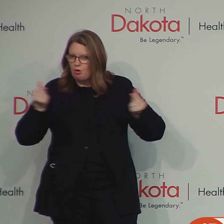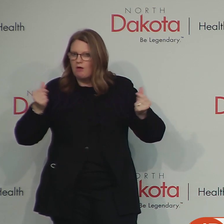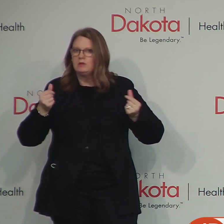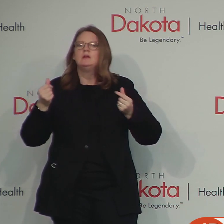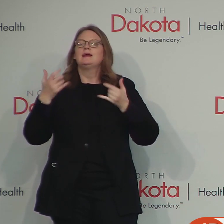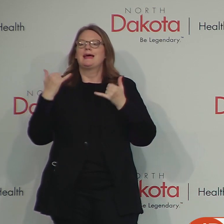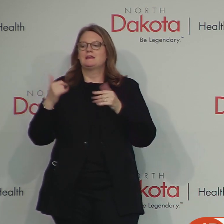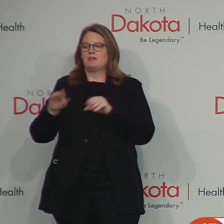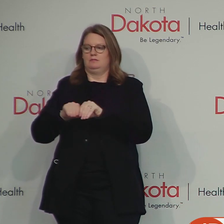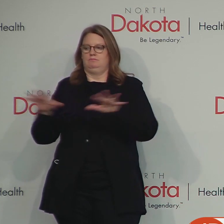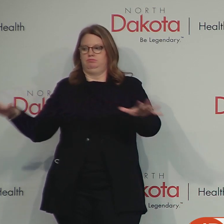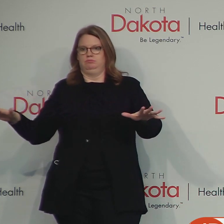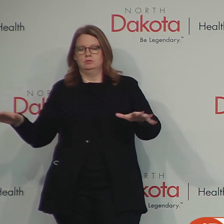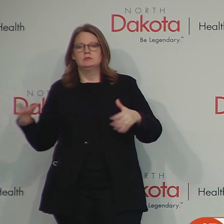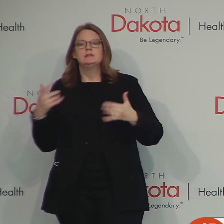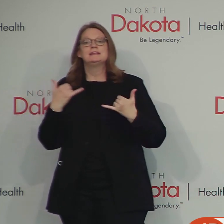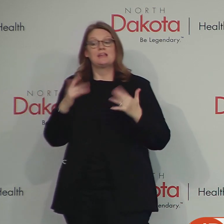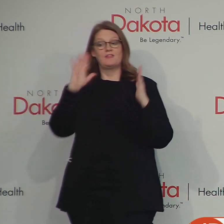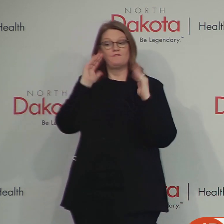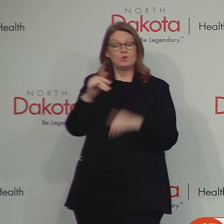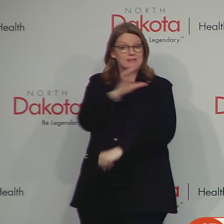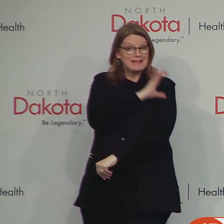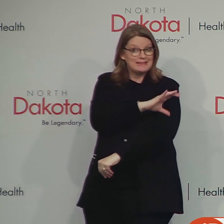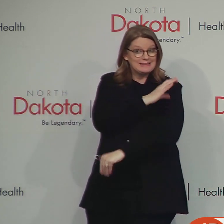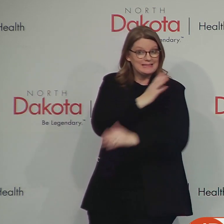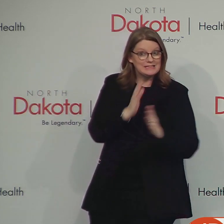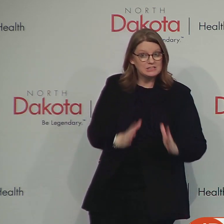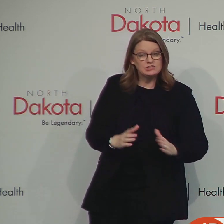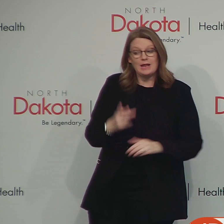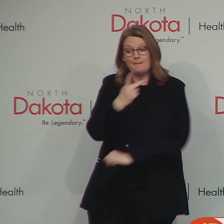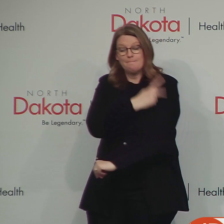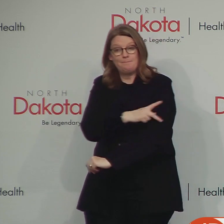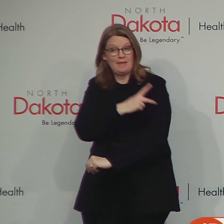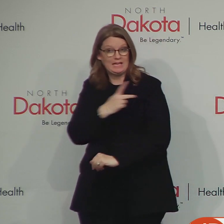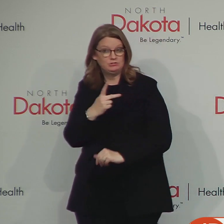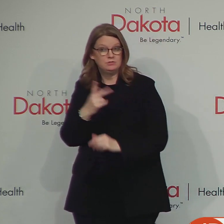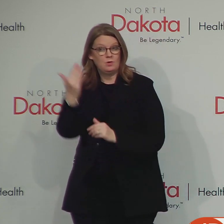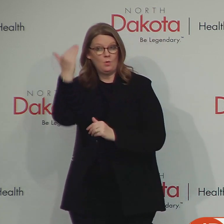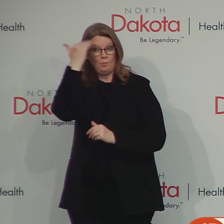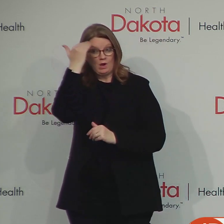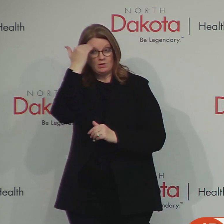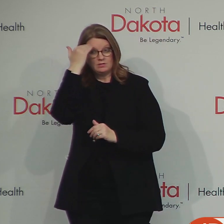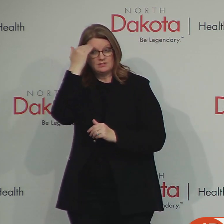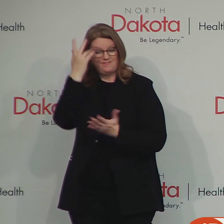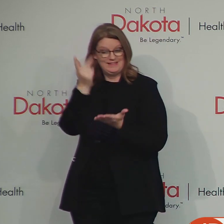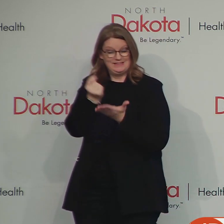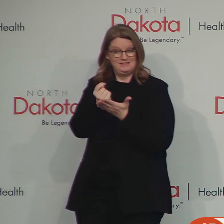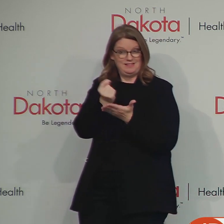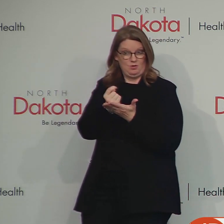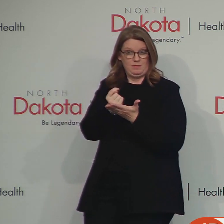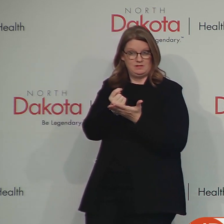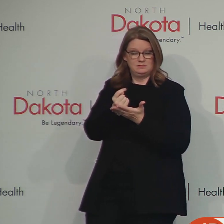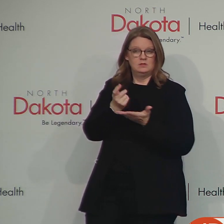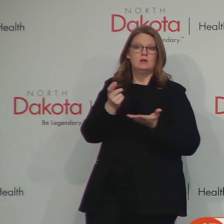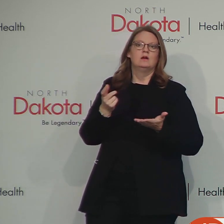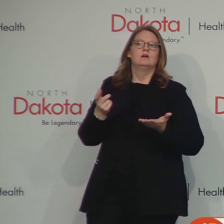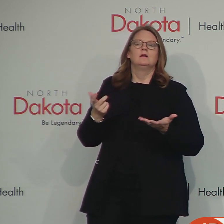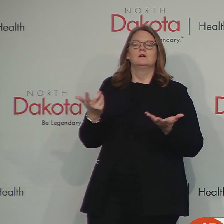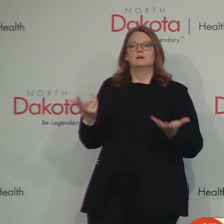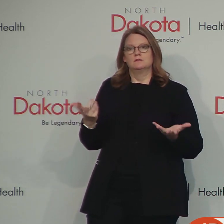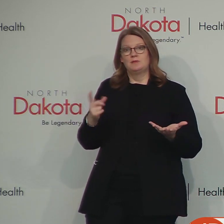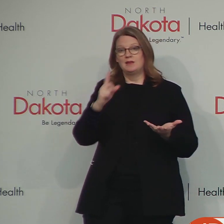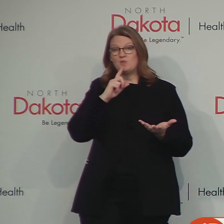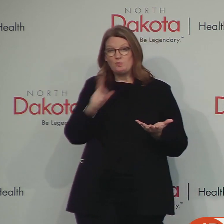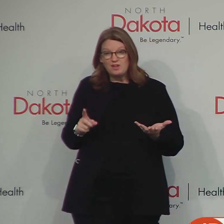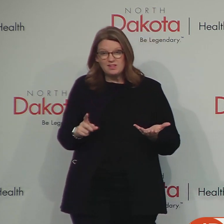Department of Health has focused on both clinician and patient awareness of these life-saving strategies. There's been so much